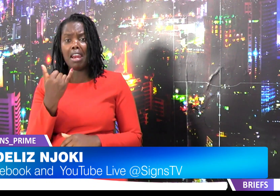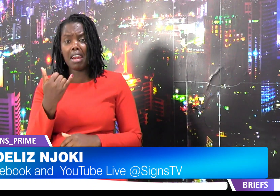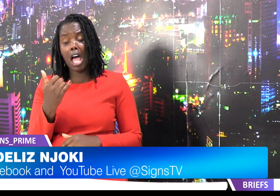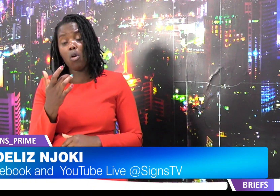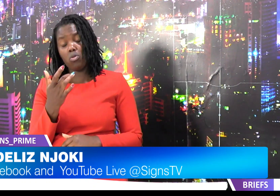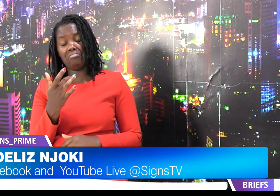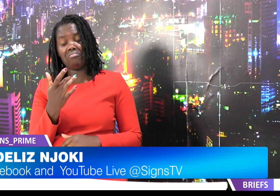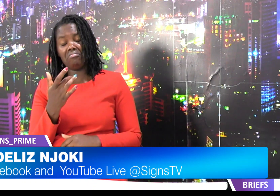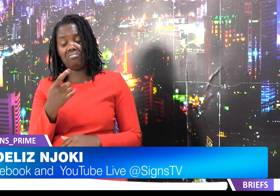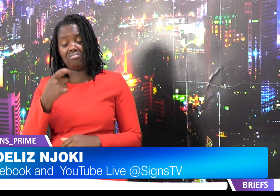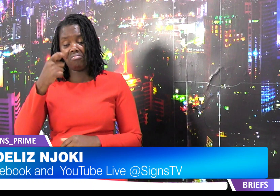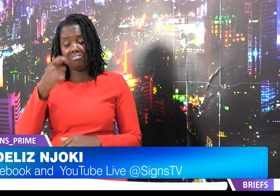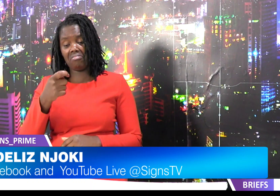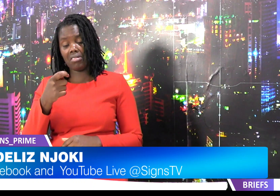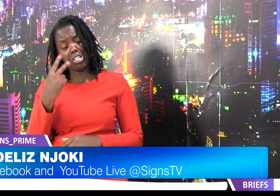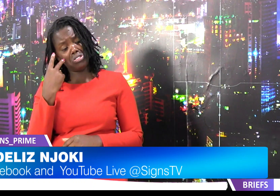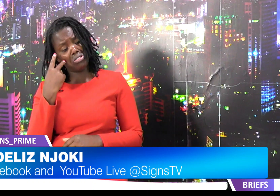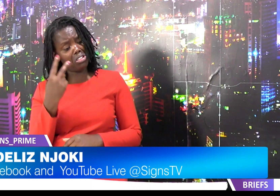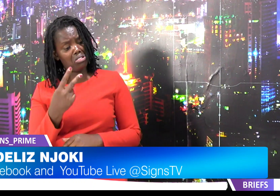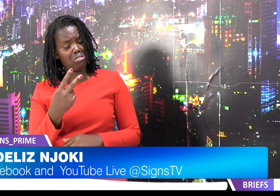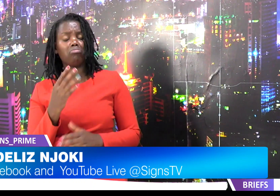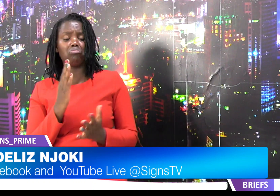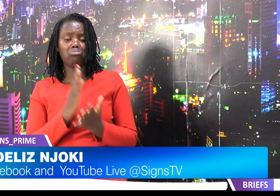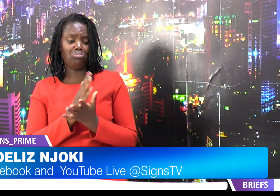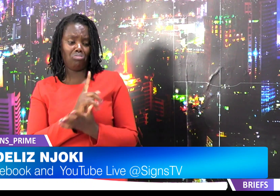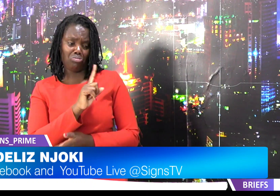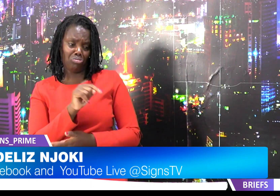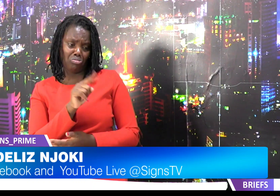allowing them to participate in the proceedings.